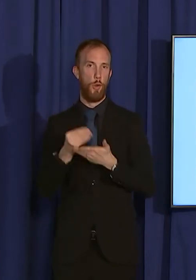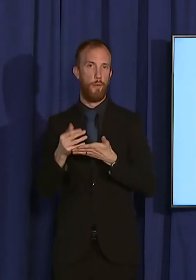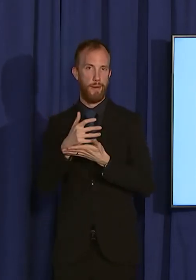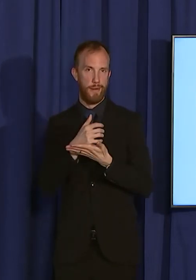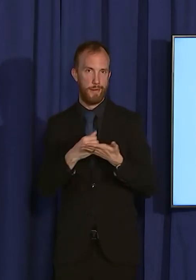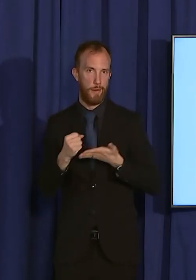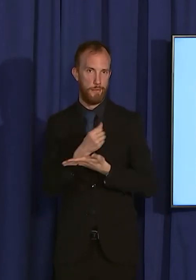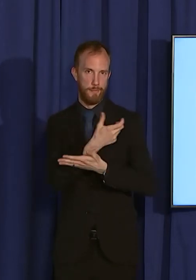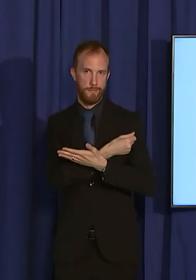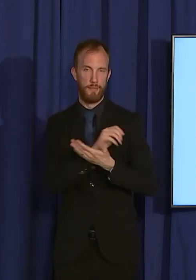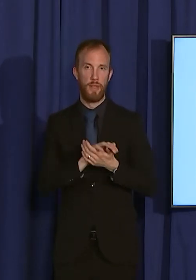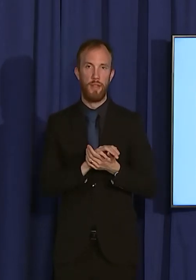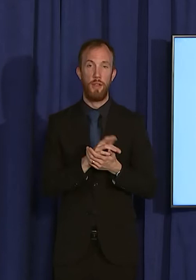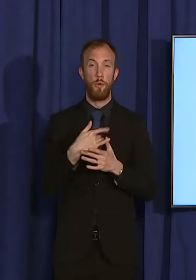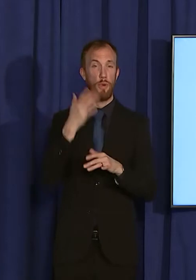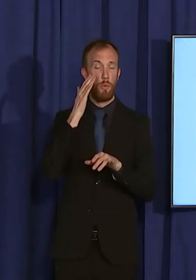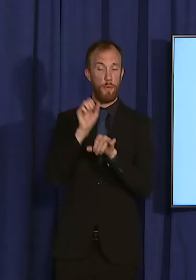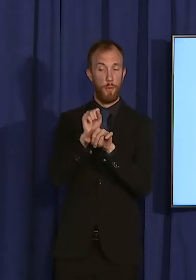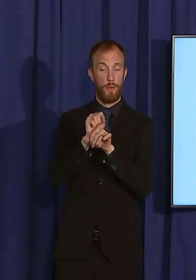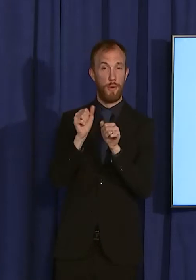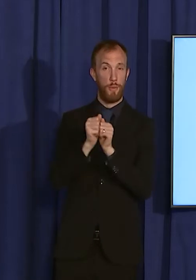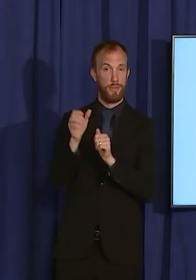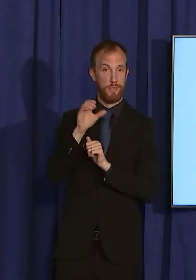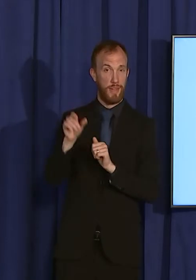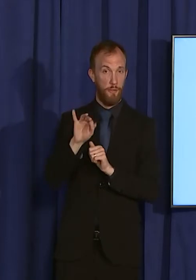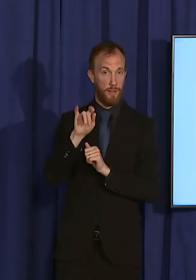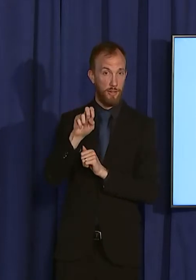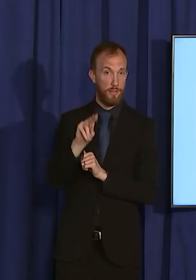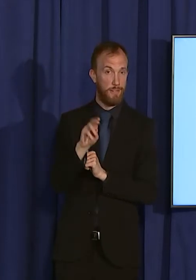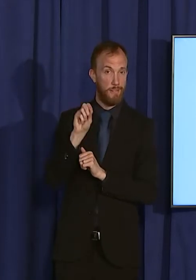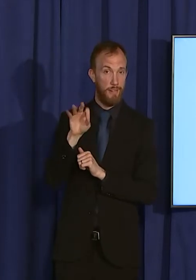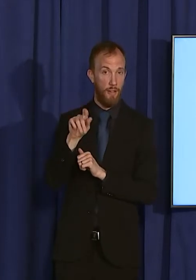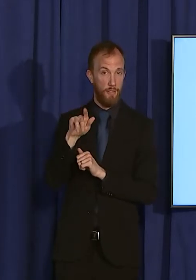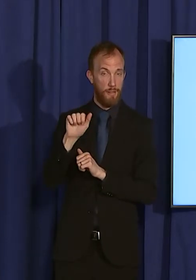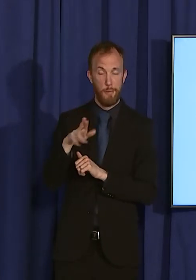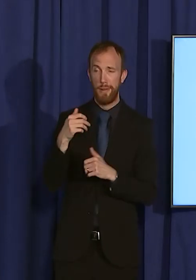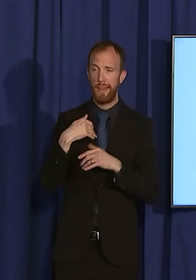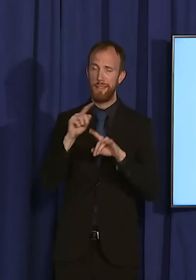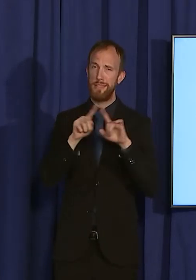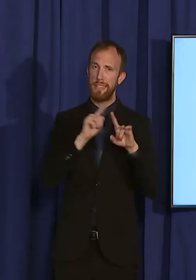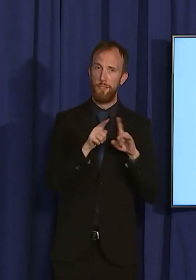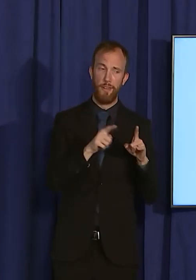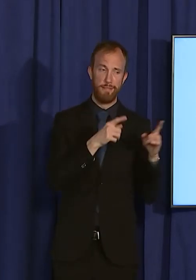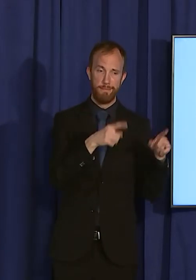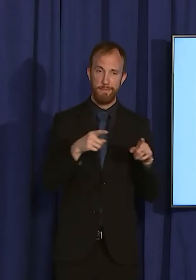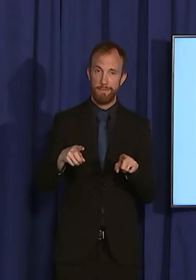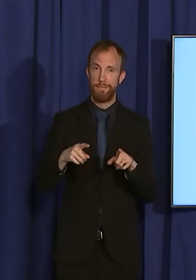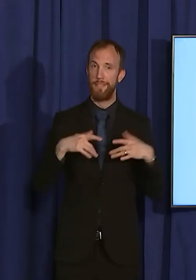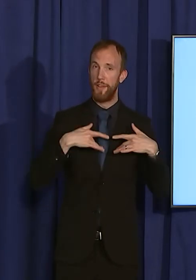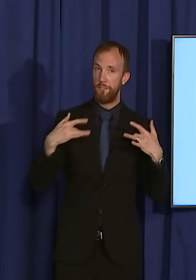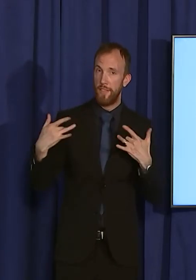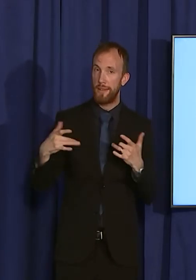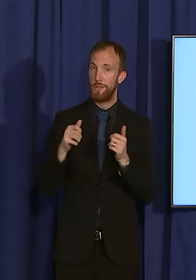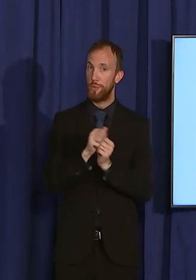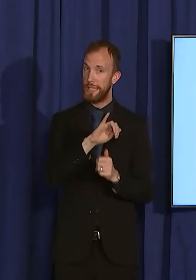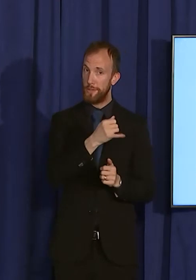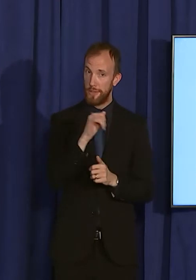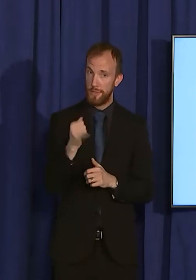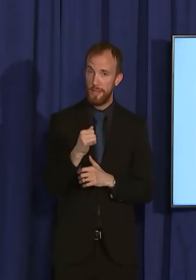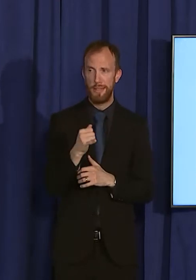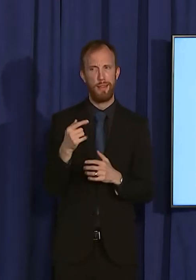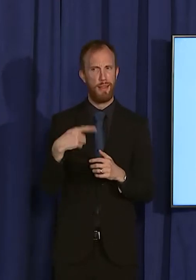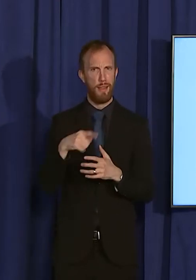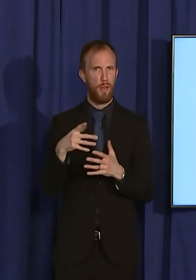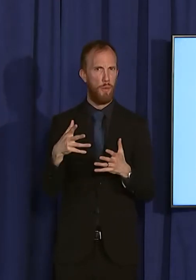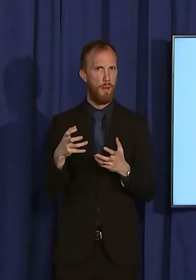ongoing work with the Chicago Federation of Labor, multiple events, a lot with Johnson & Johnson at their request there, a lot of ongoing